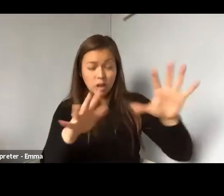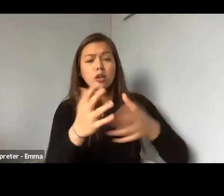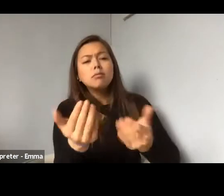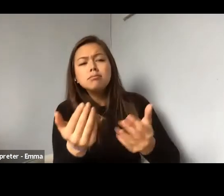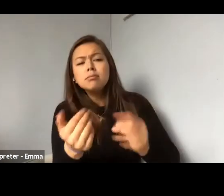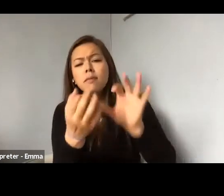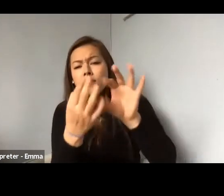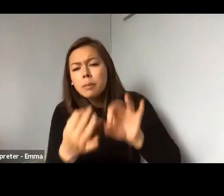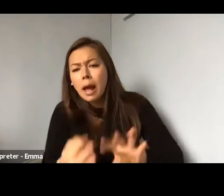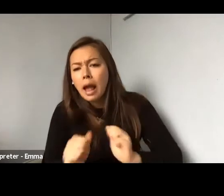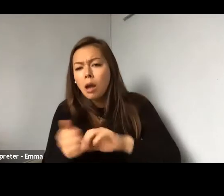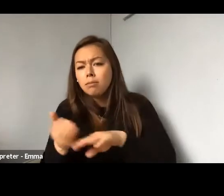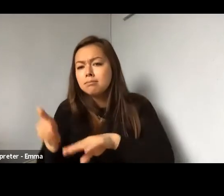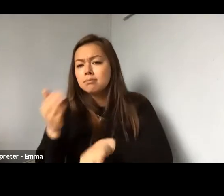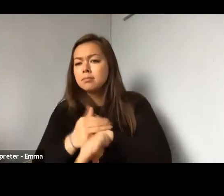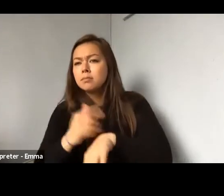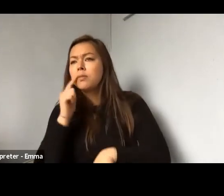in the future.